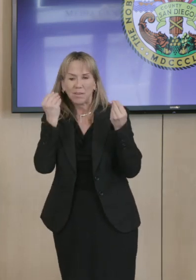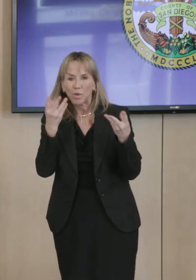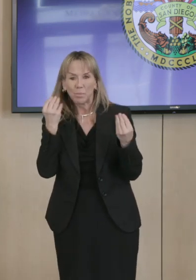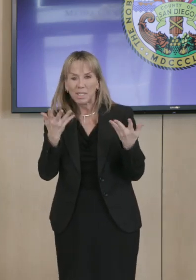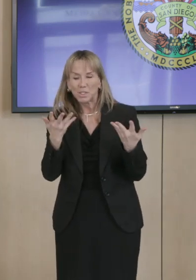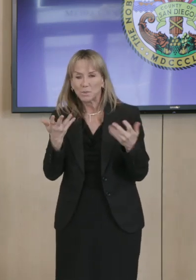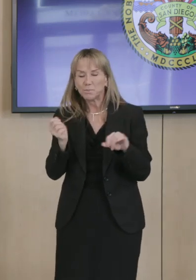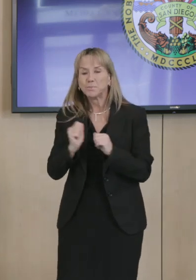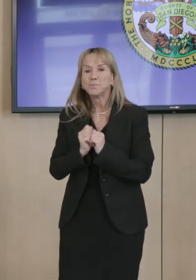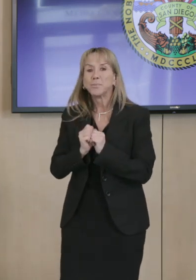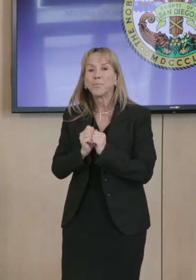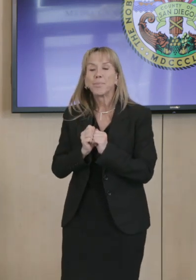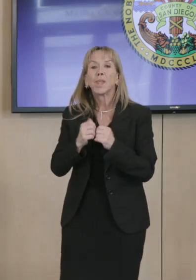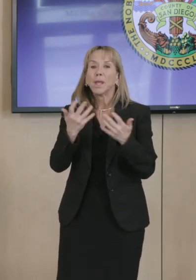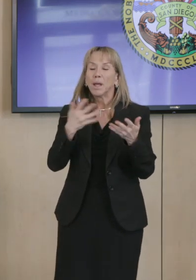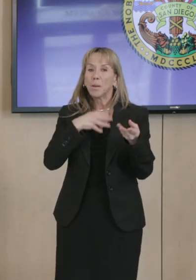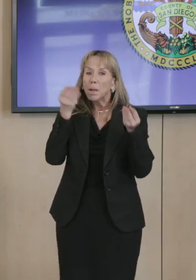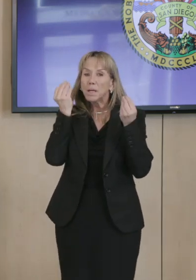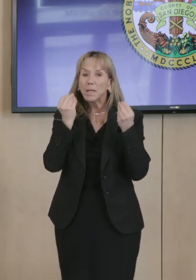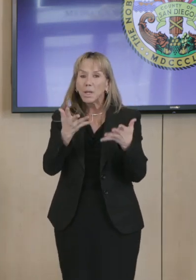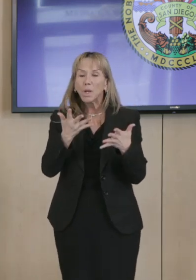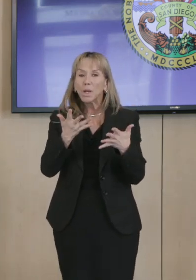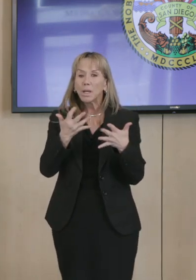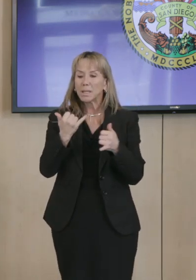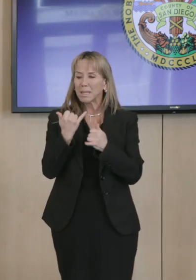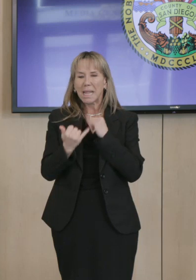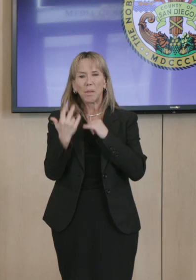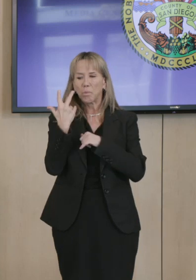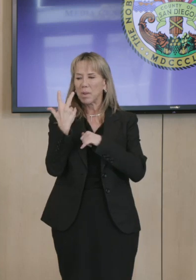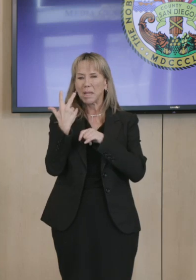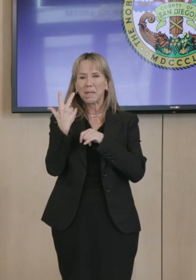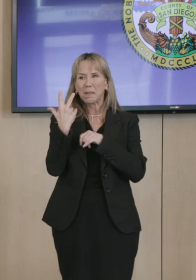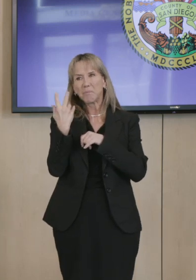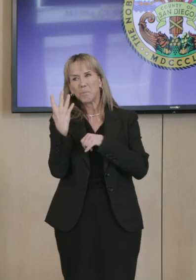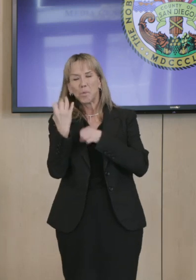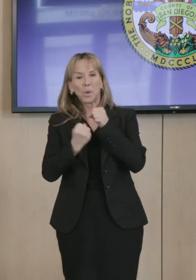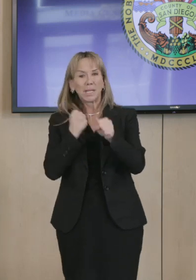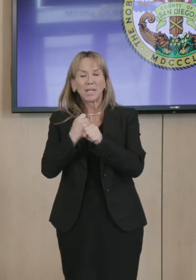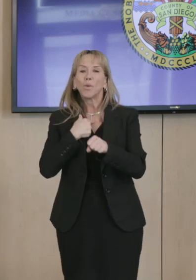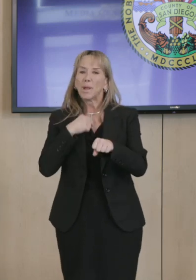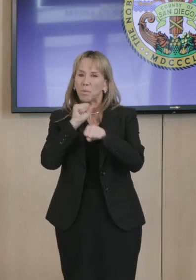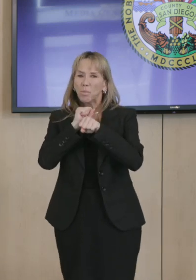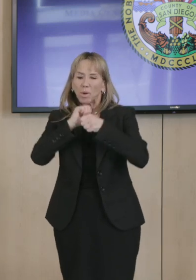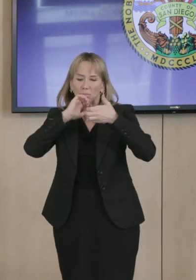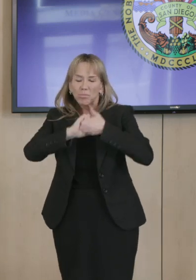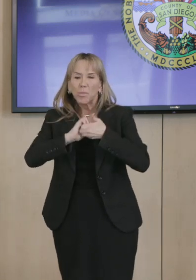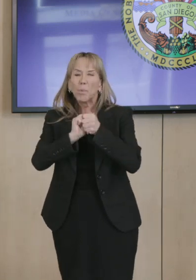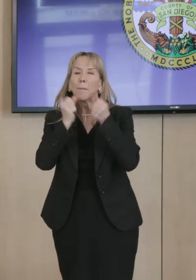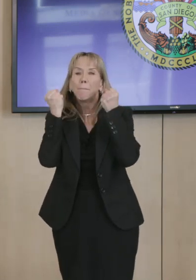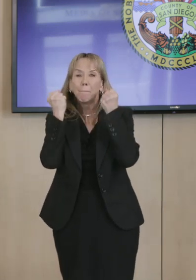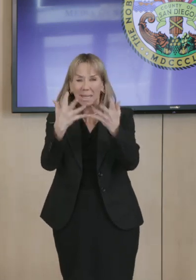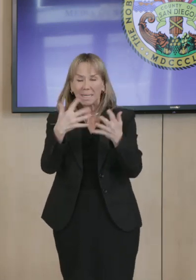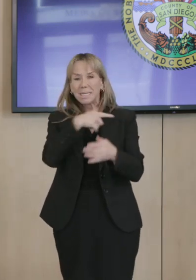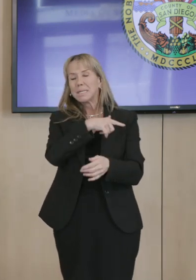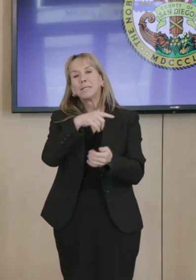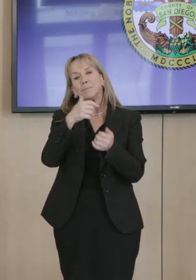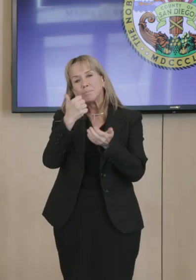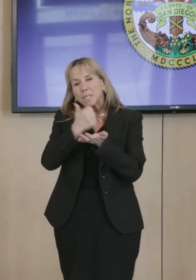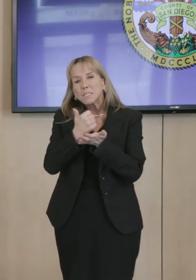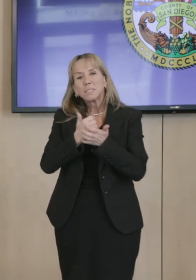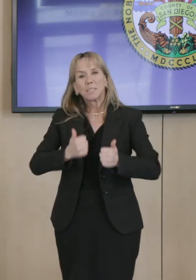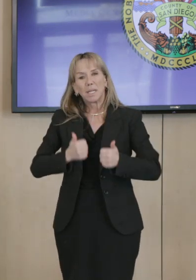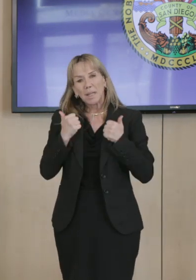say that we have worked in the last 3 to 4 years with many assisted living and skilled nursing